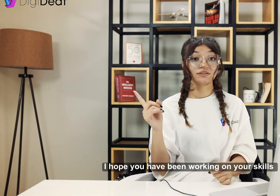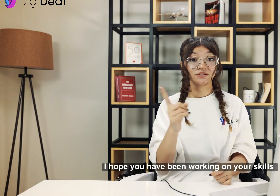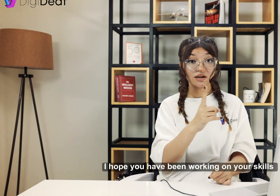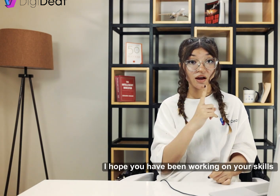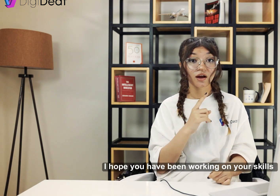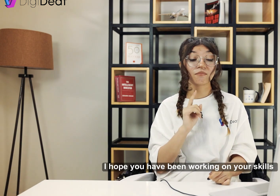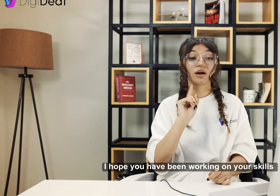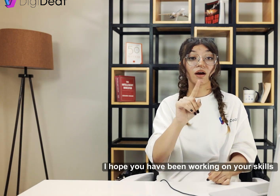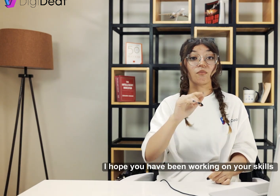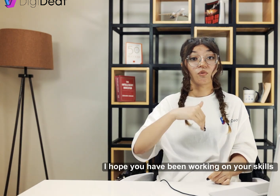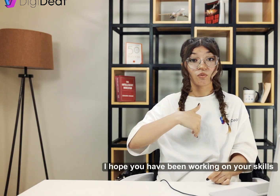skills,